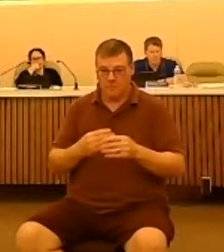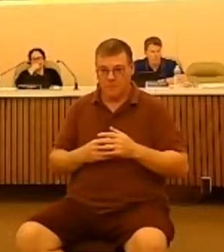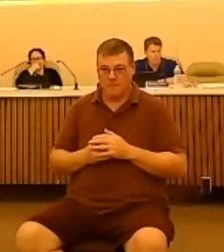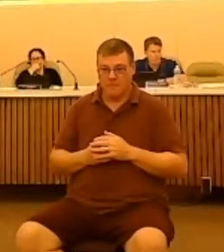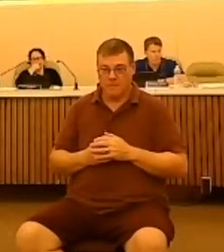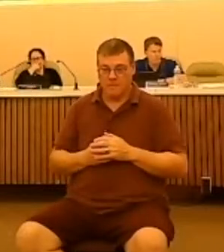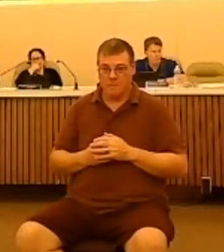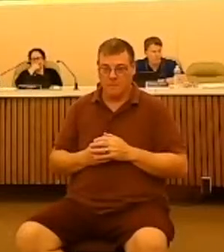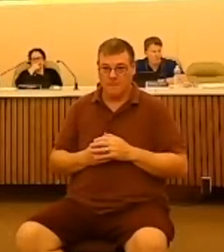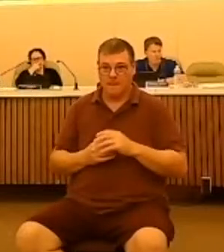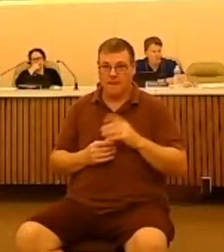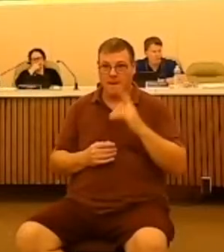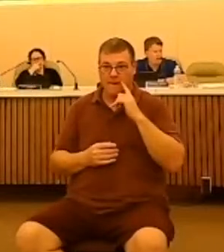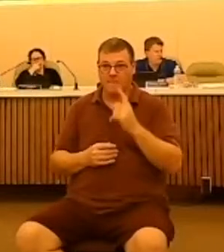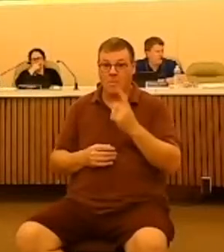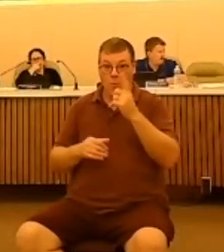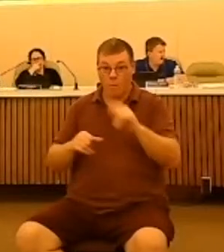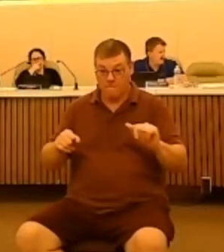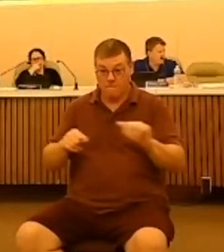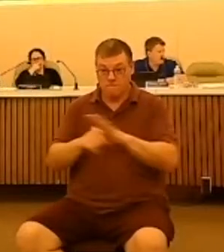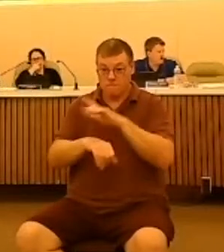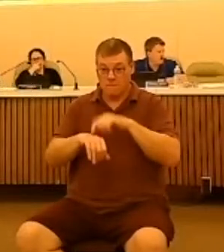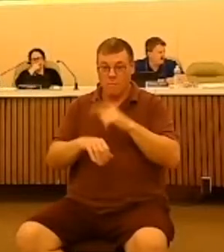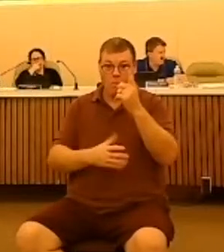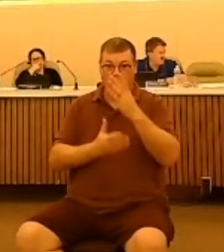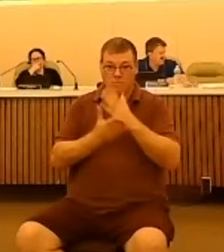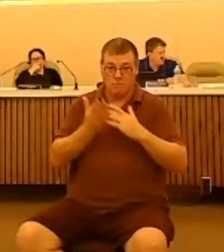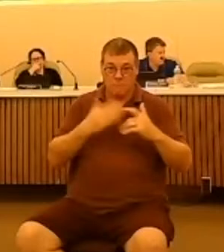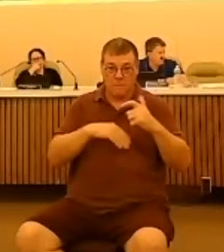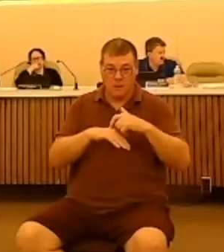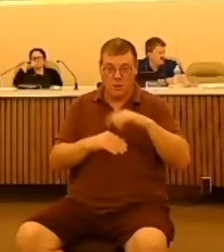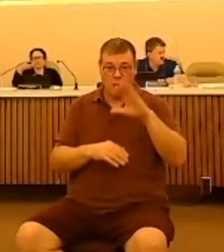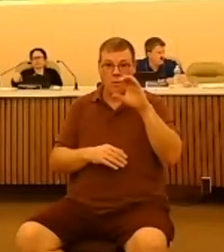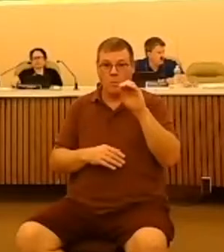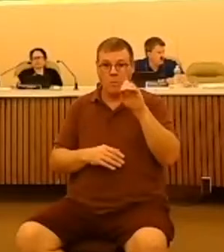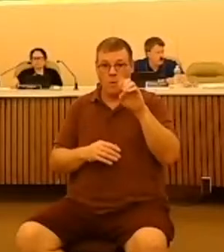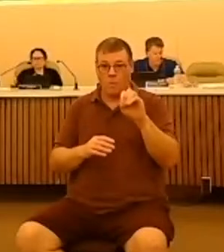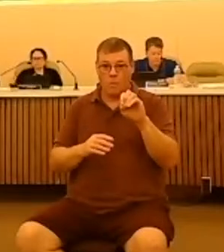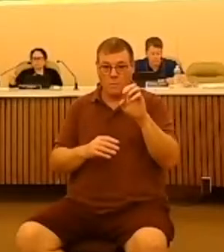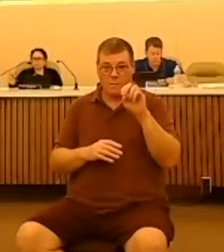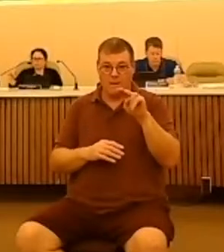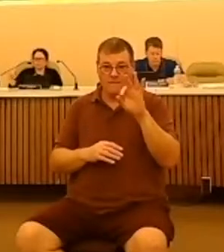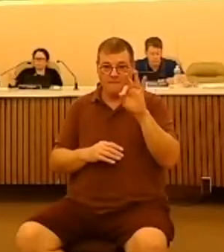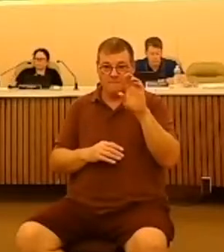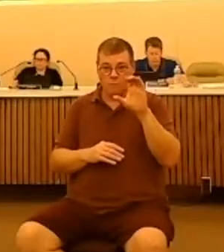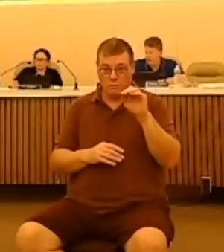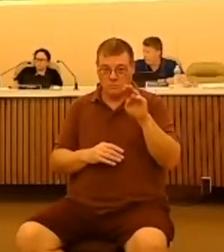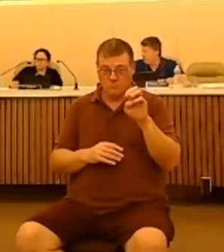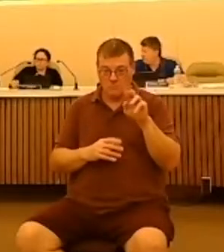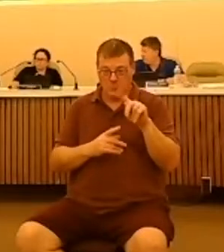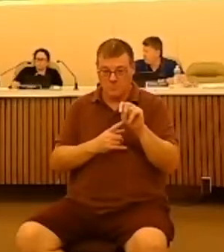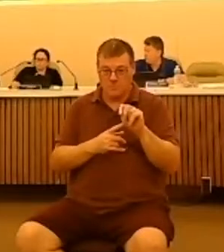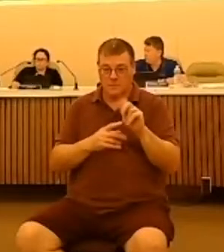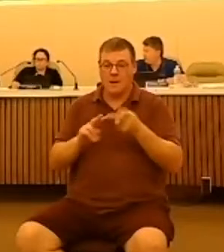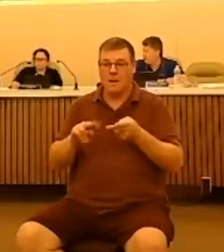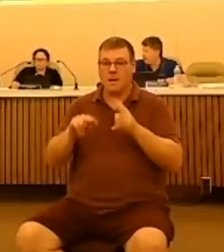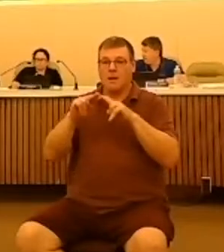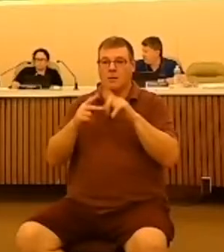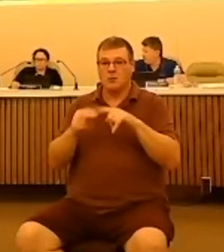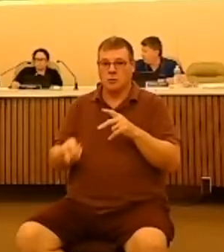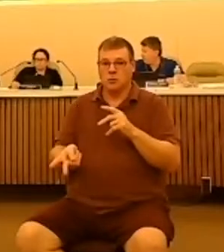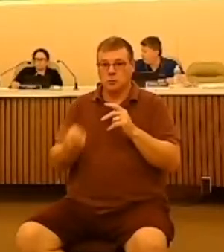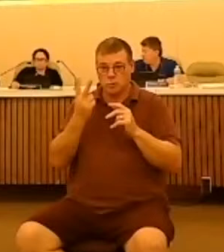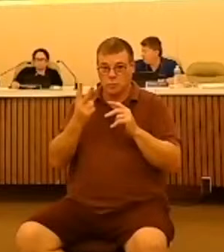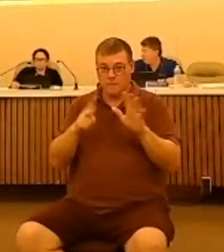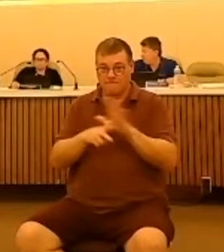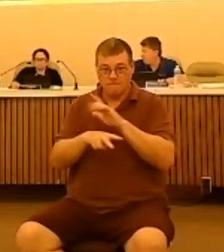had for one full-time and one part-time code enforcement in the budget. We upped it to 2 full-time. That